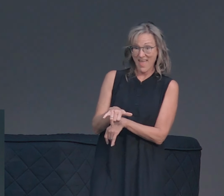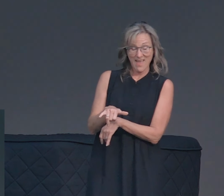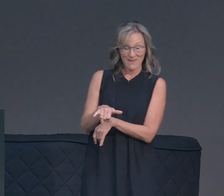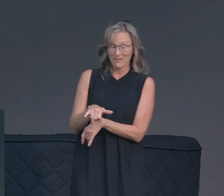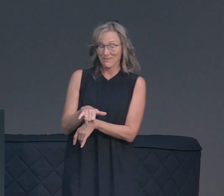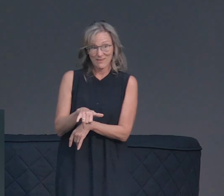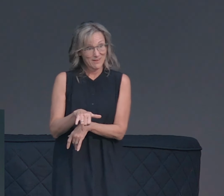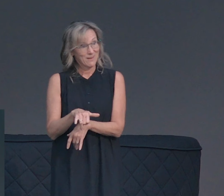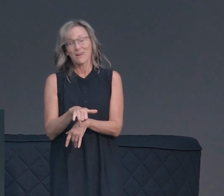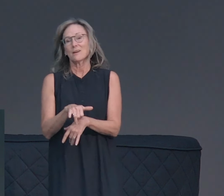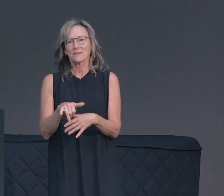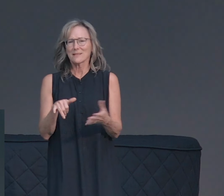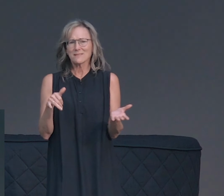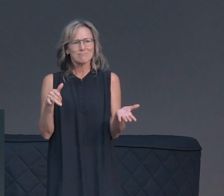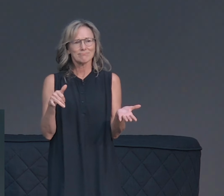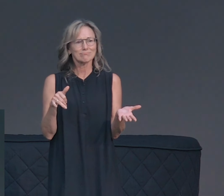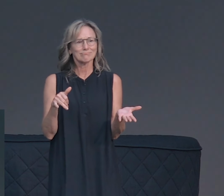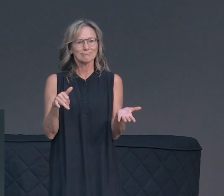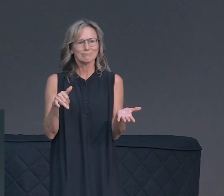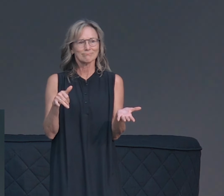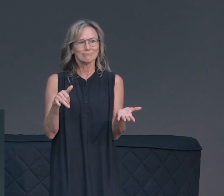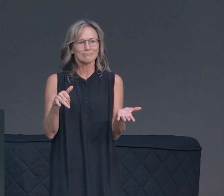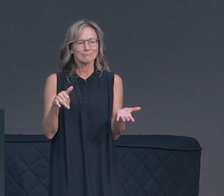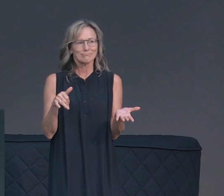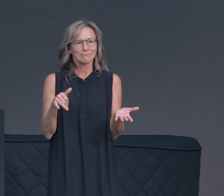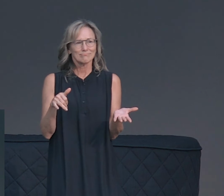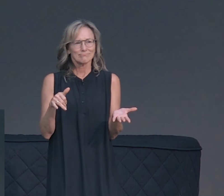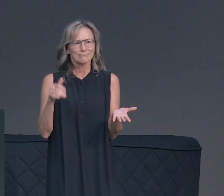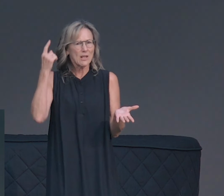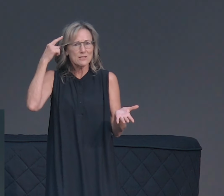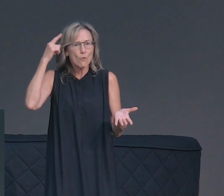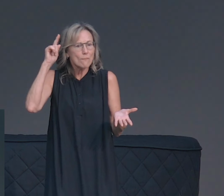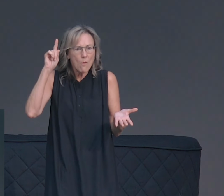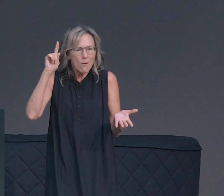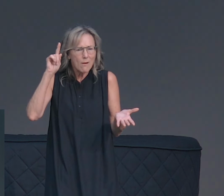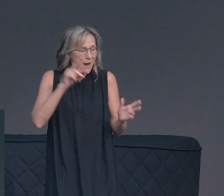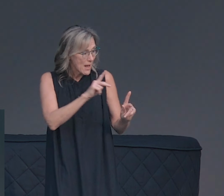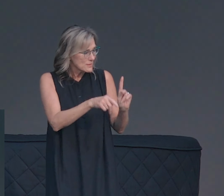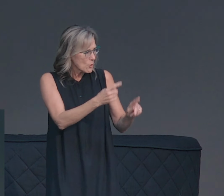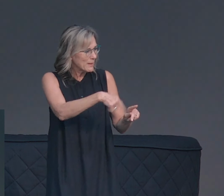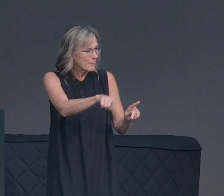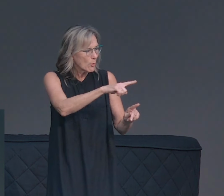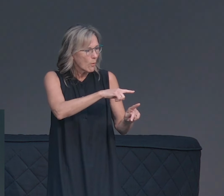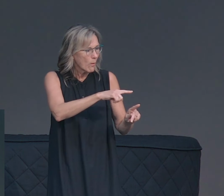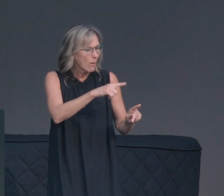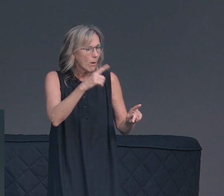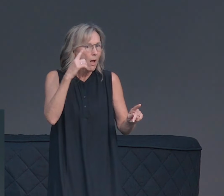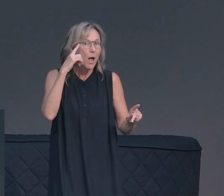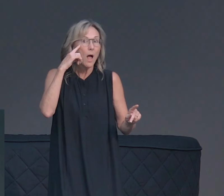all of that is so that people might get a glimpse of God from the reflection.